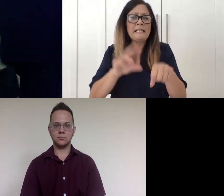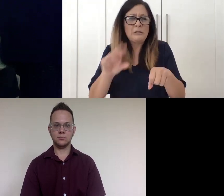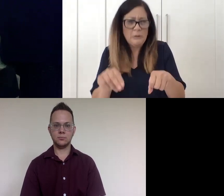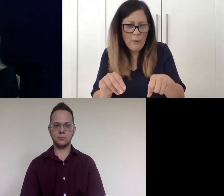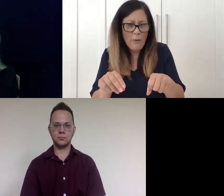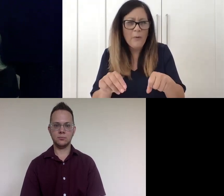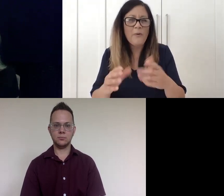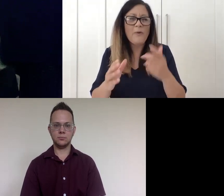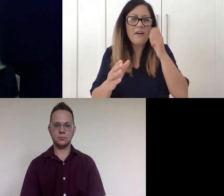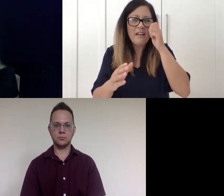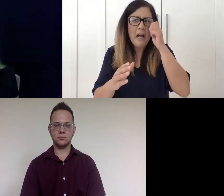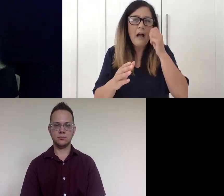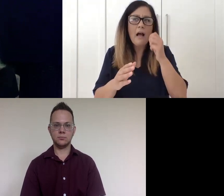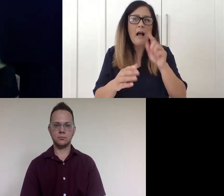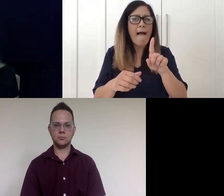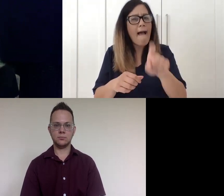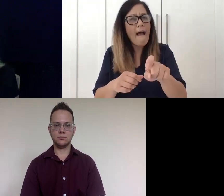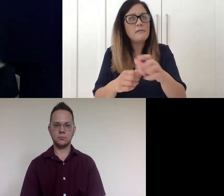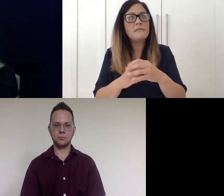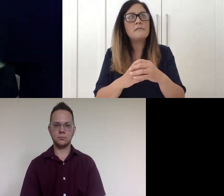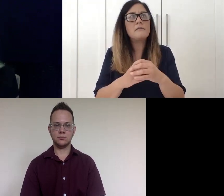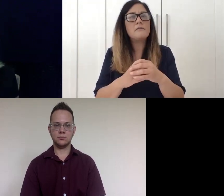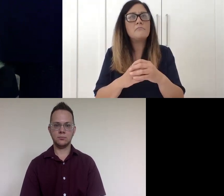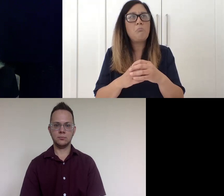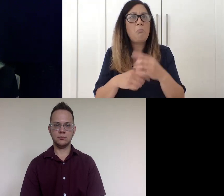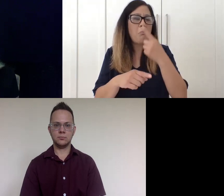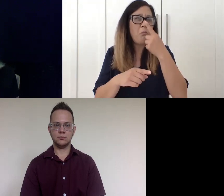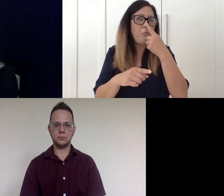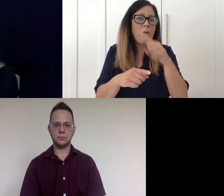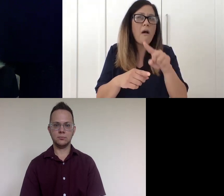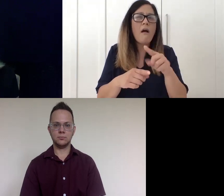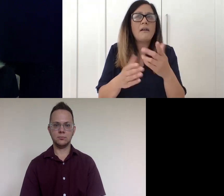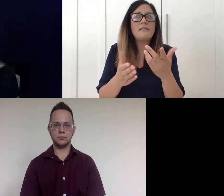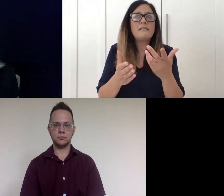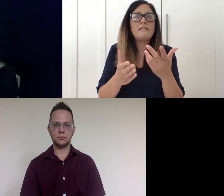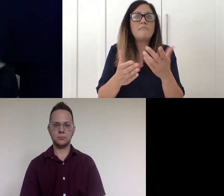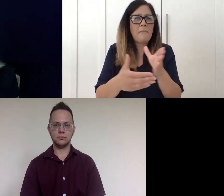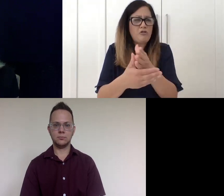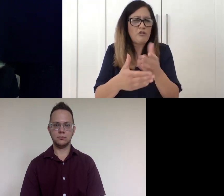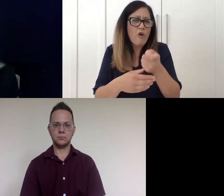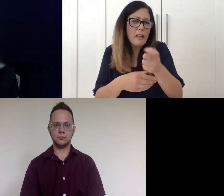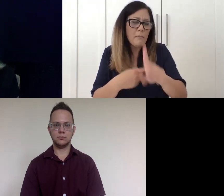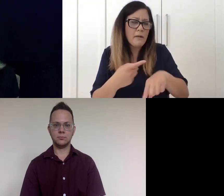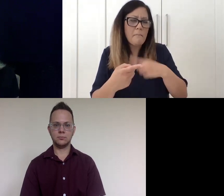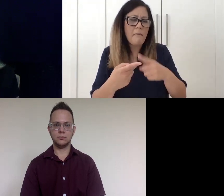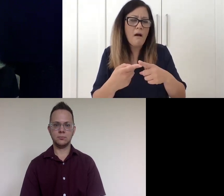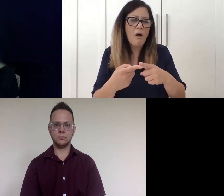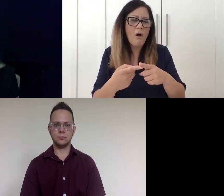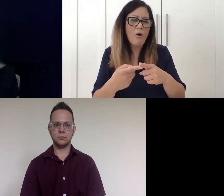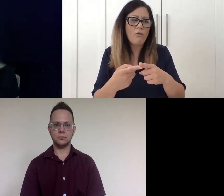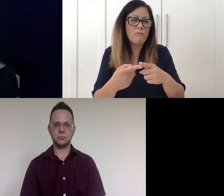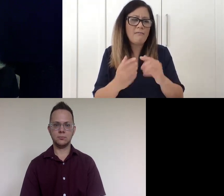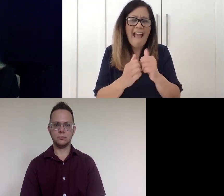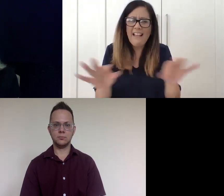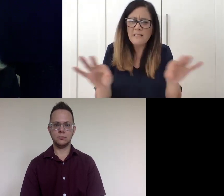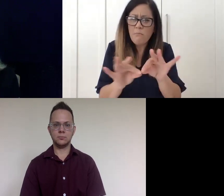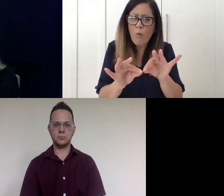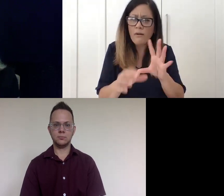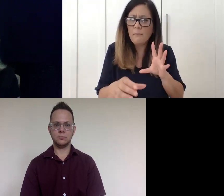deaf people have participated in surveys to some degree, but I wonder if you could talk about getting people involved in participating in